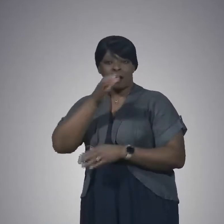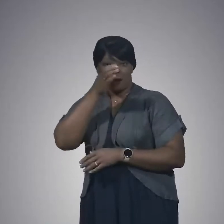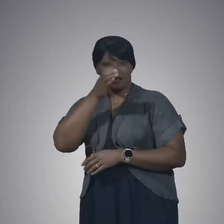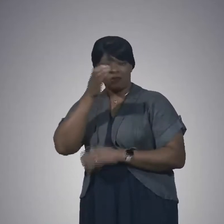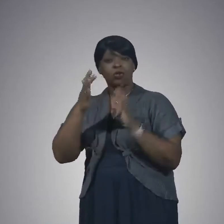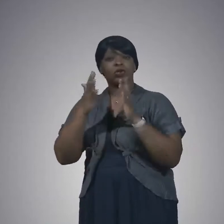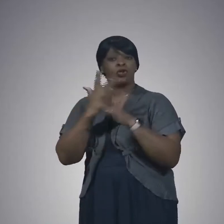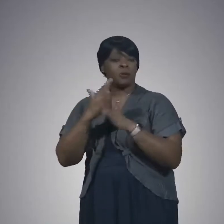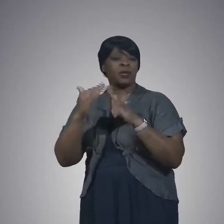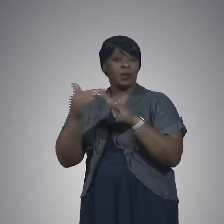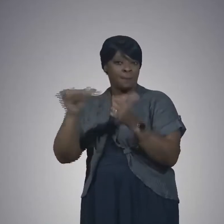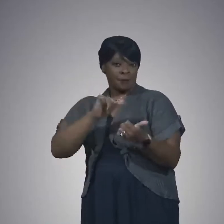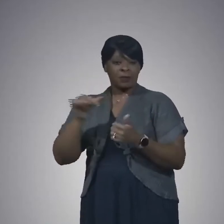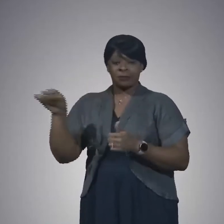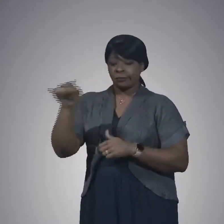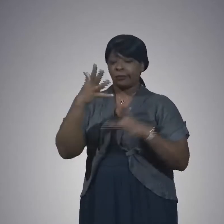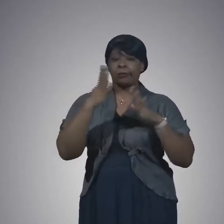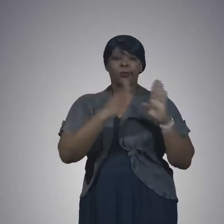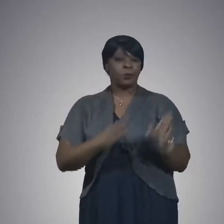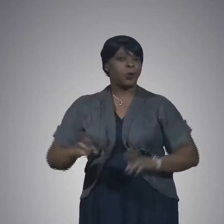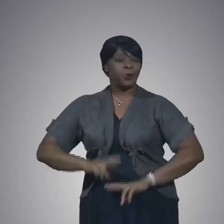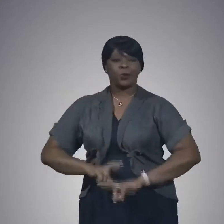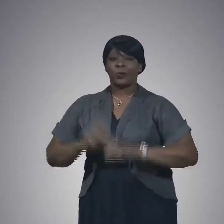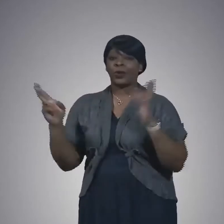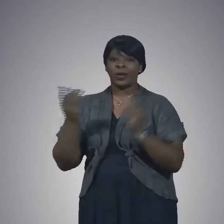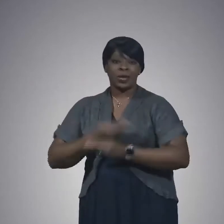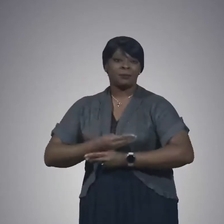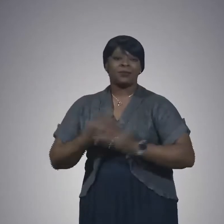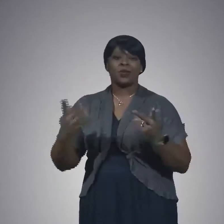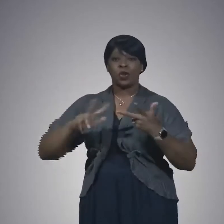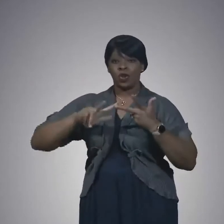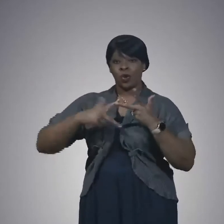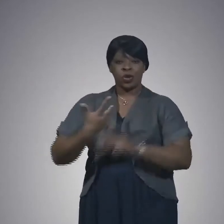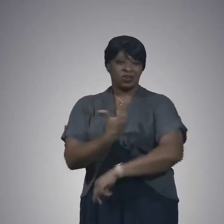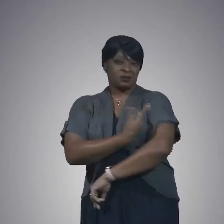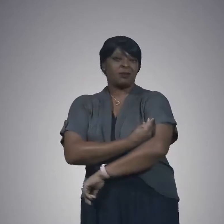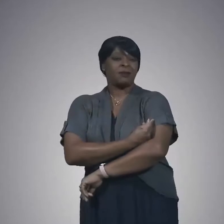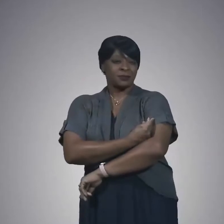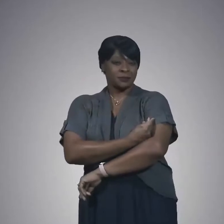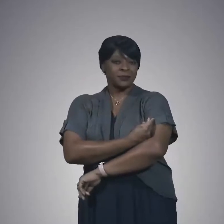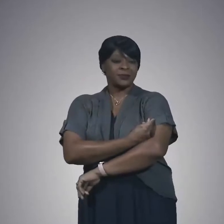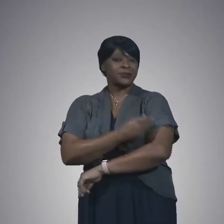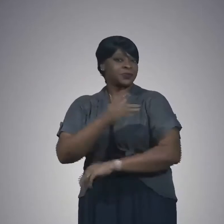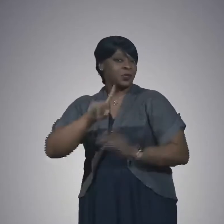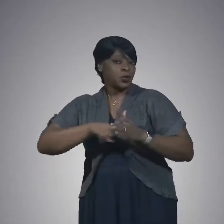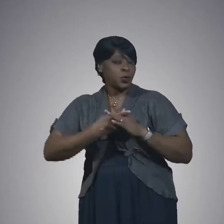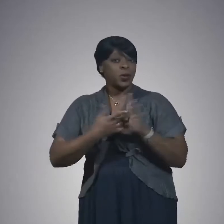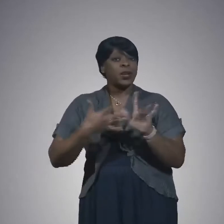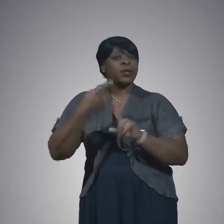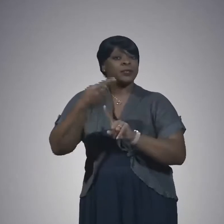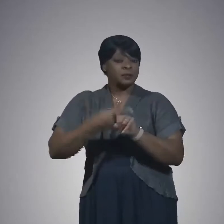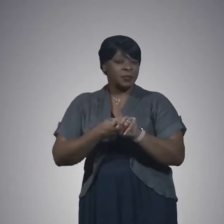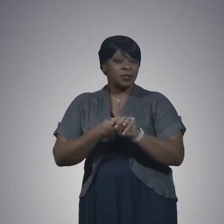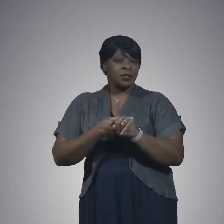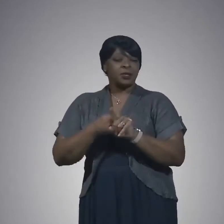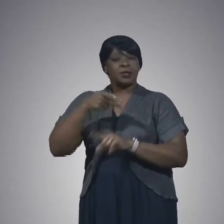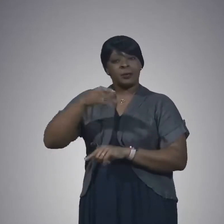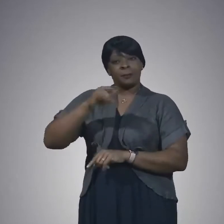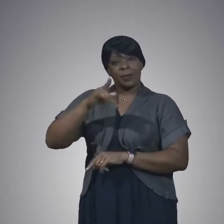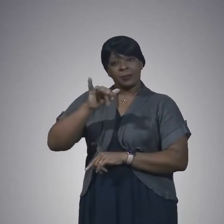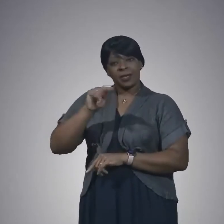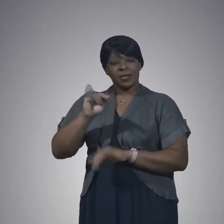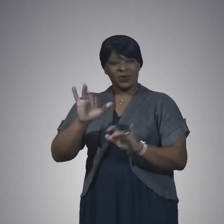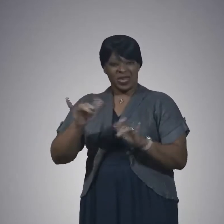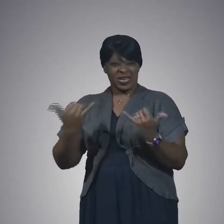Baptist, we are all prepared to begin giving those third shots as early as next month. And as you know, at Pipkin, we're doing